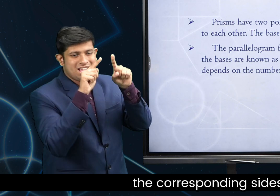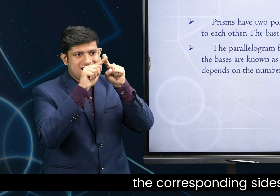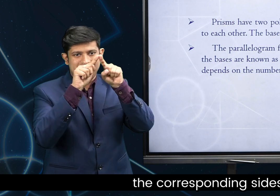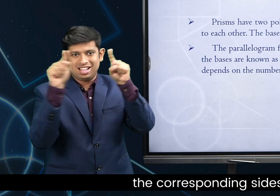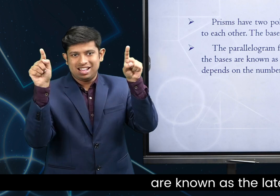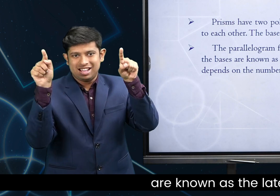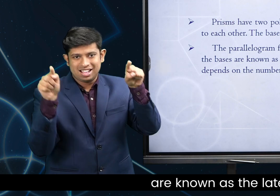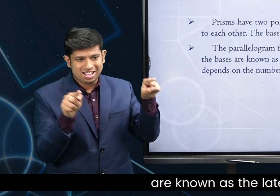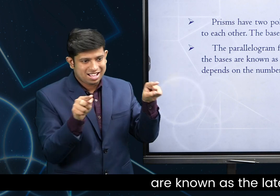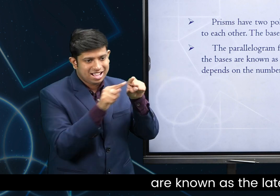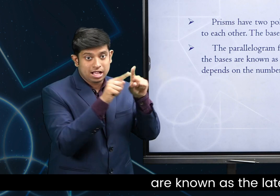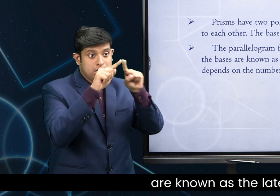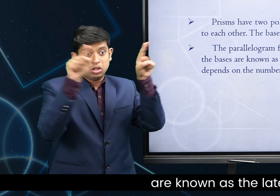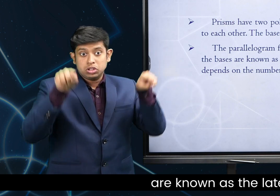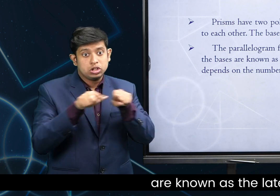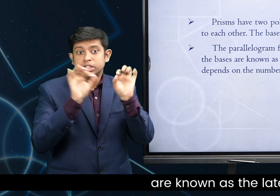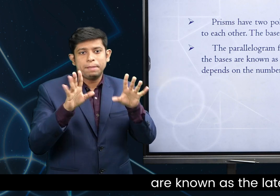bases are known as the lateral faces.